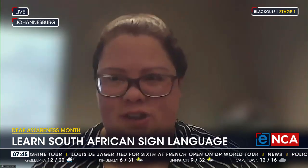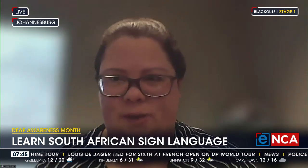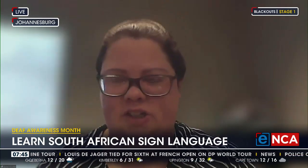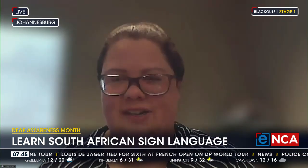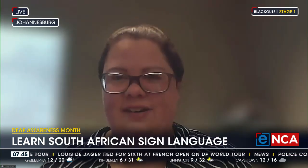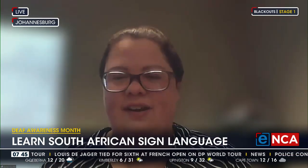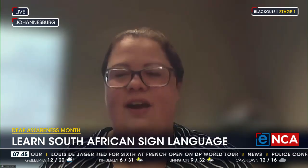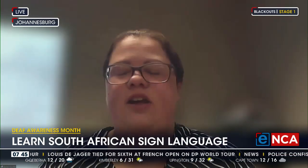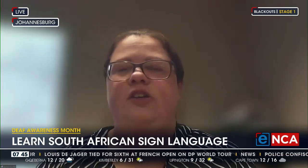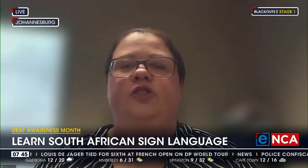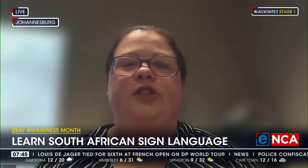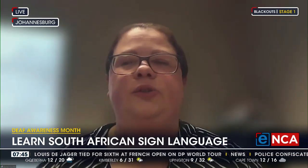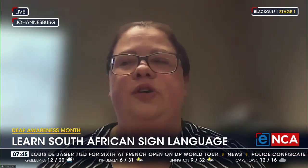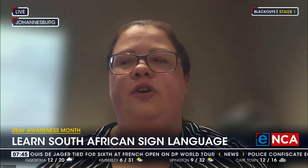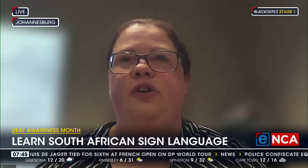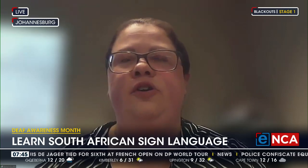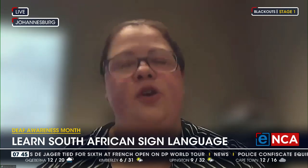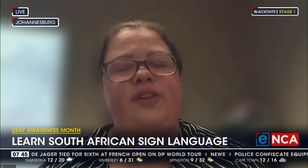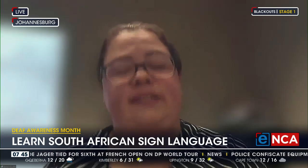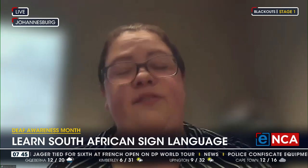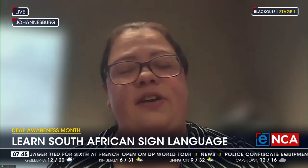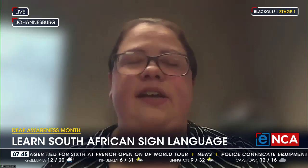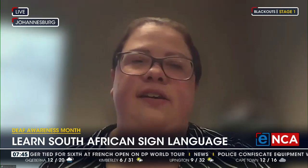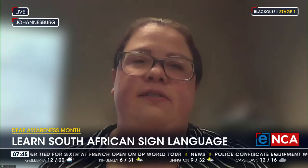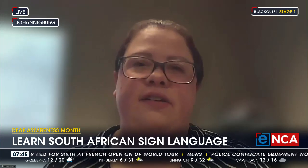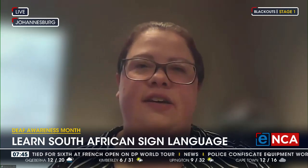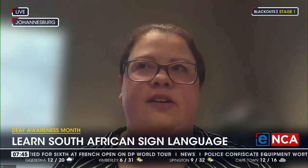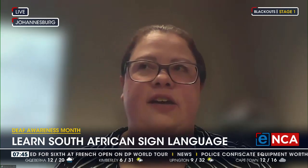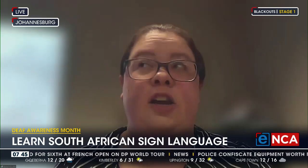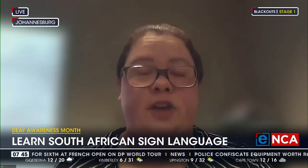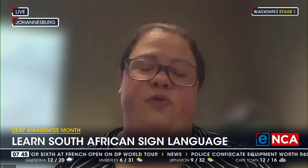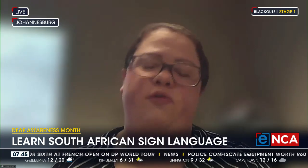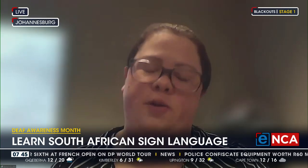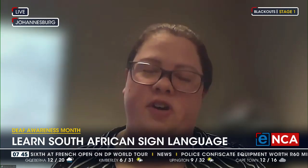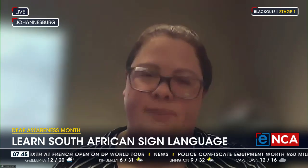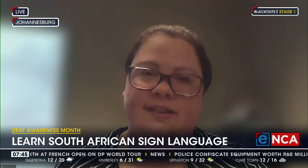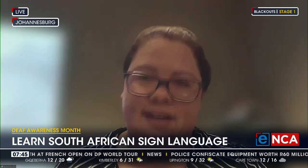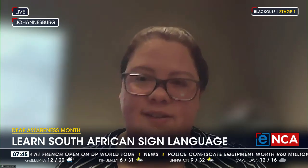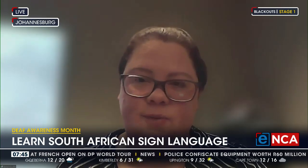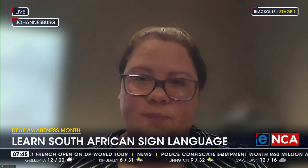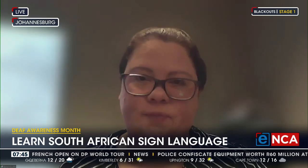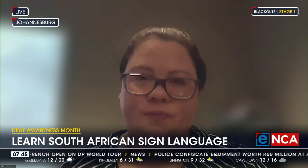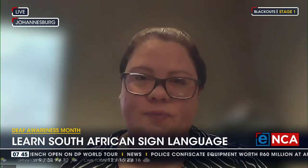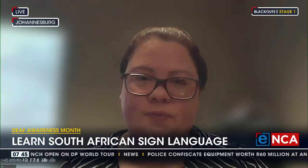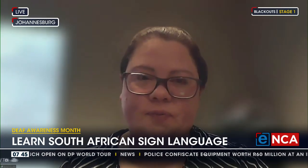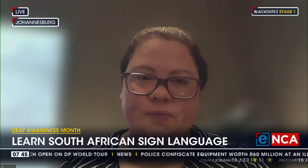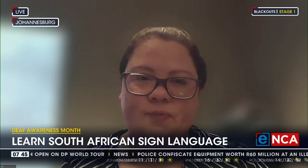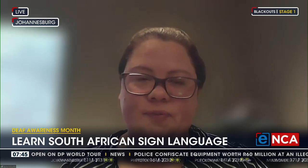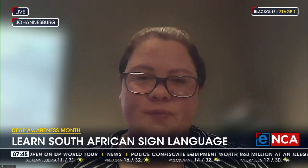facial expression? Yeah. So, no, there's definitely a lot of room for improvements. I'm glad that you brought it up, because I think it is something that